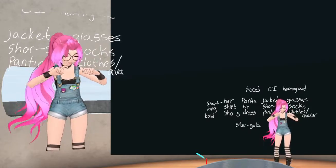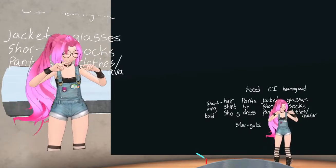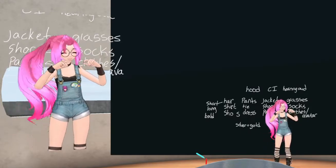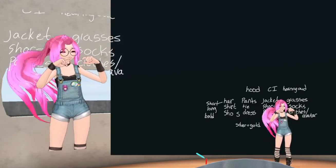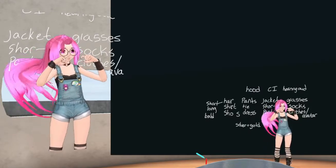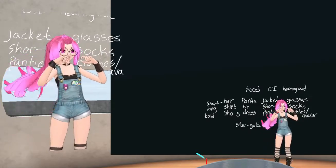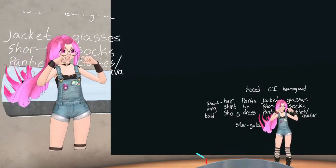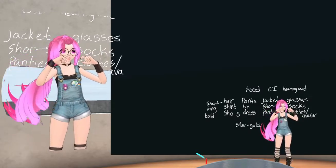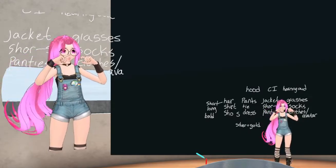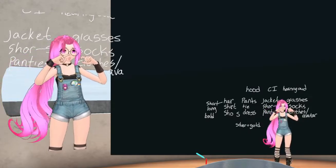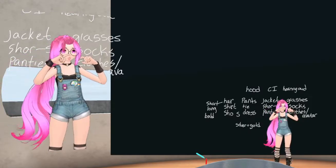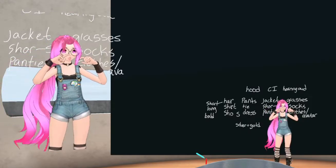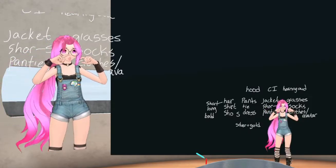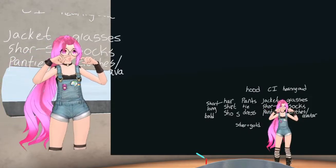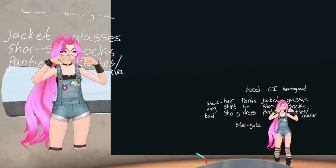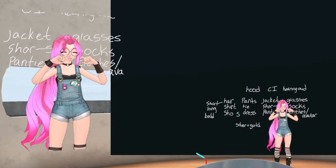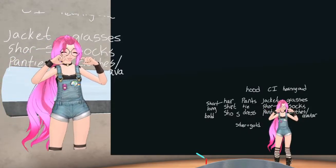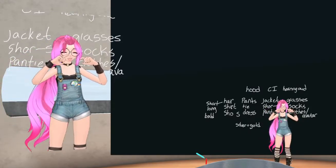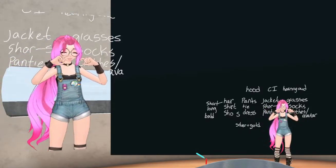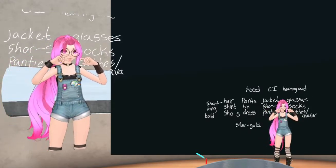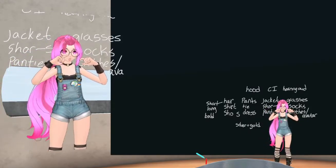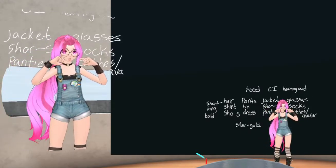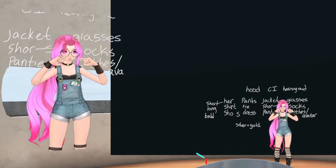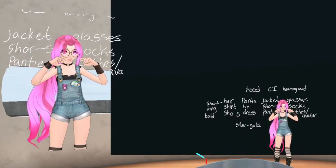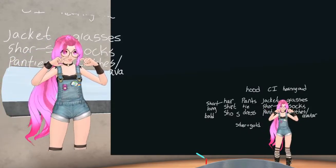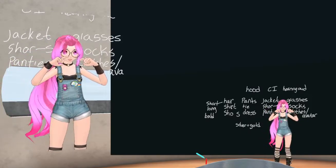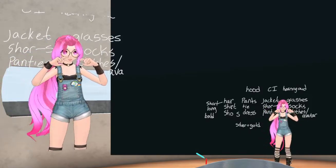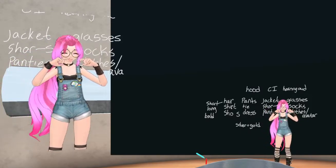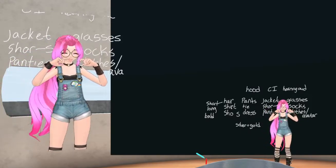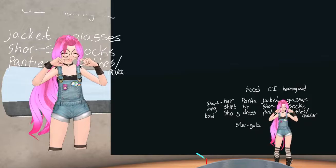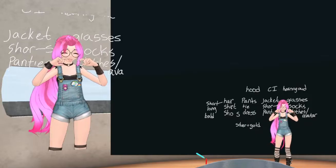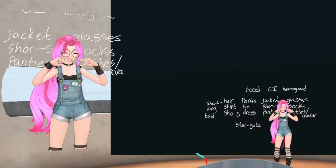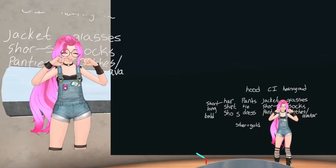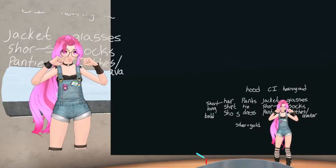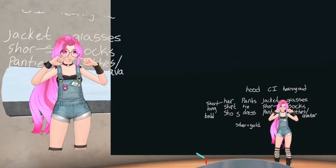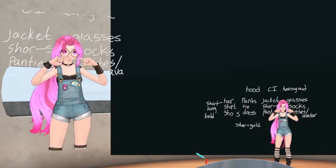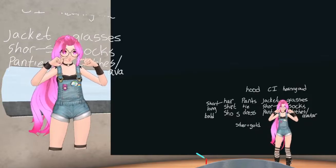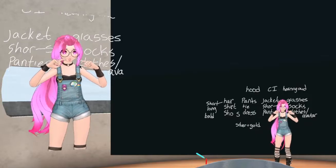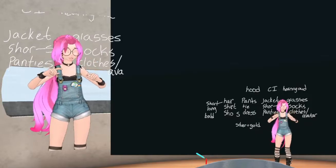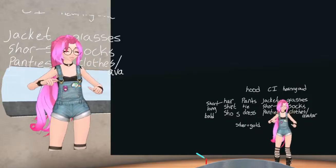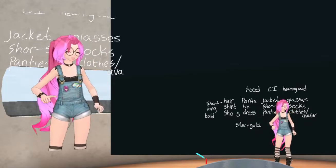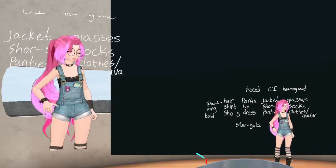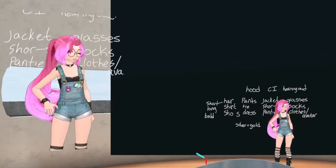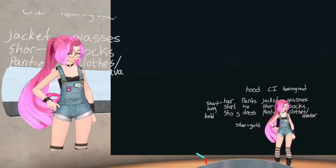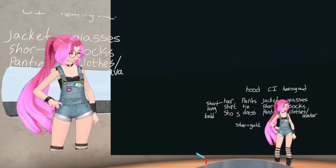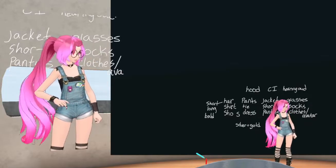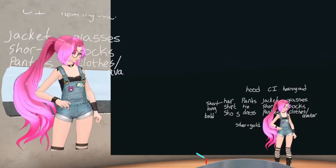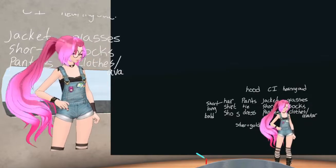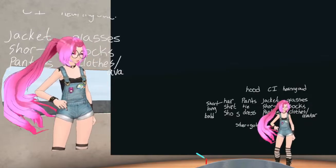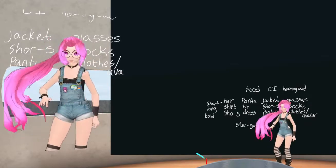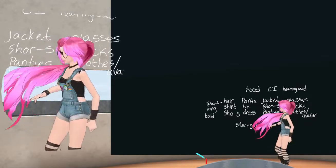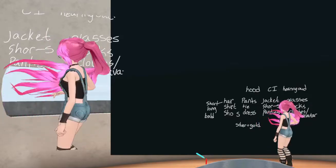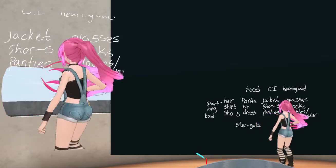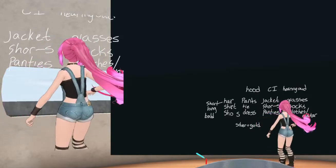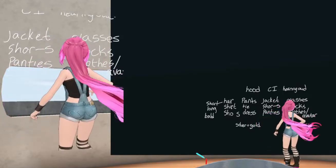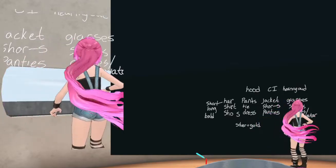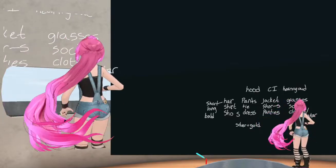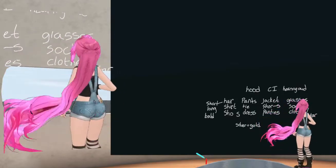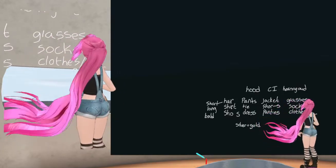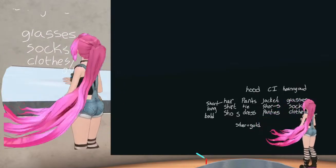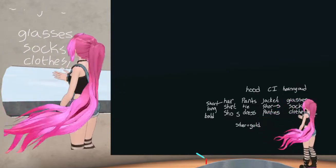losing. Yeah, if you didn't have a big fat VR headset in your face, it would be closer to your eyes. This is as good as we're gonna